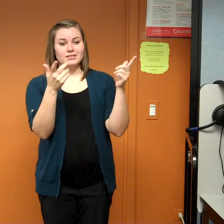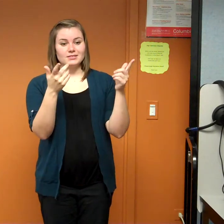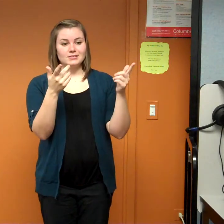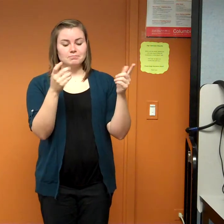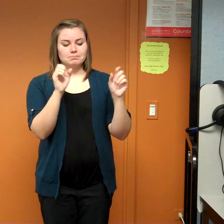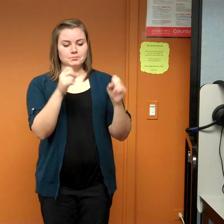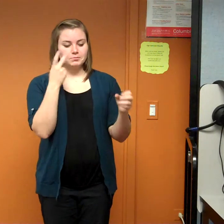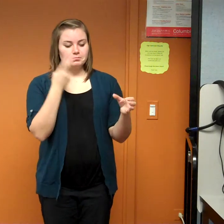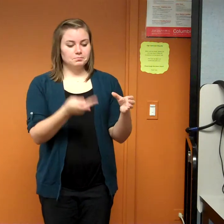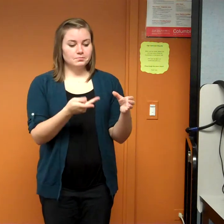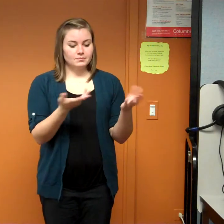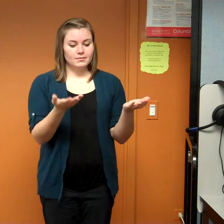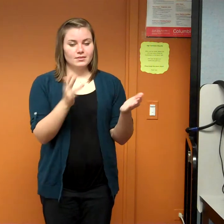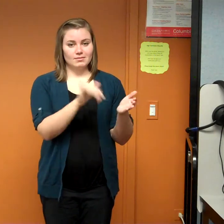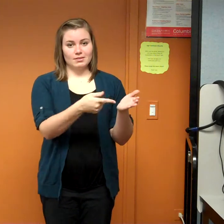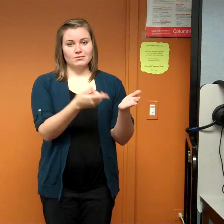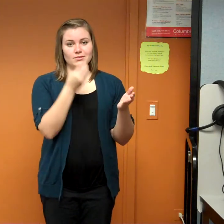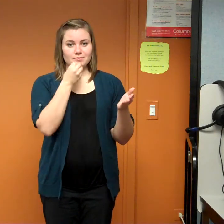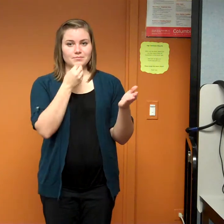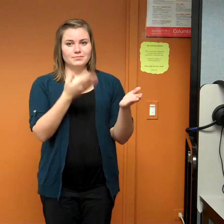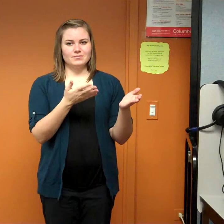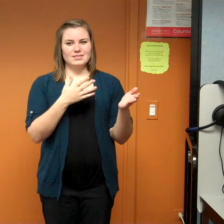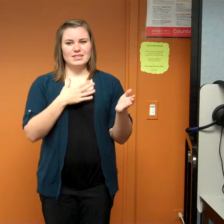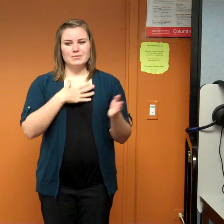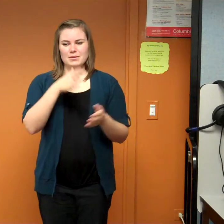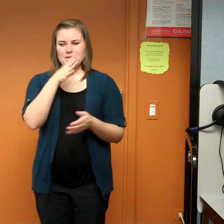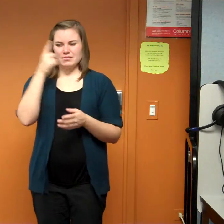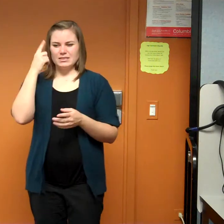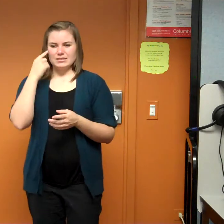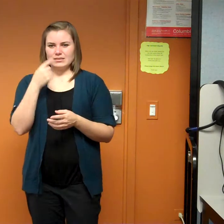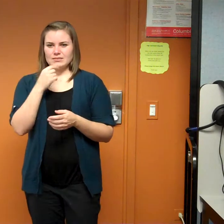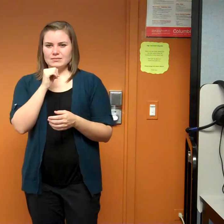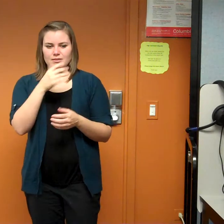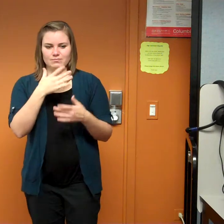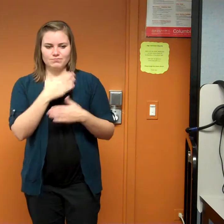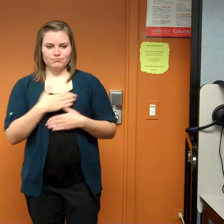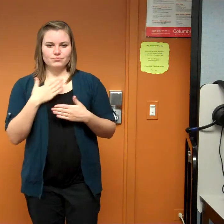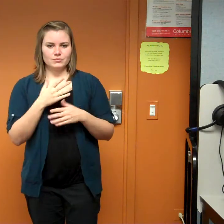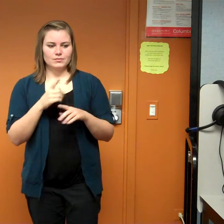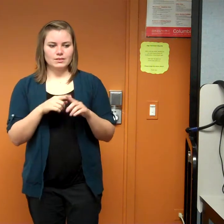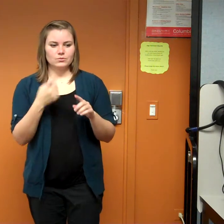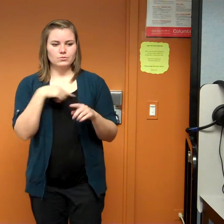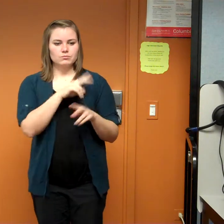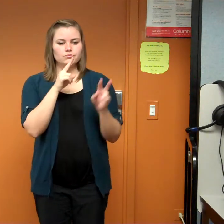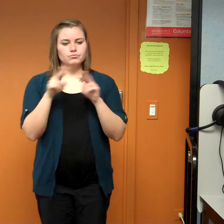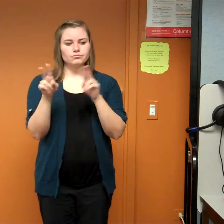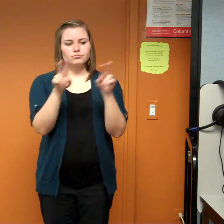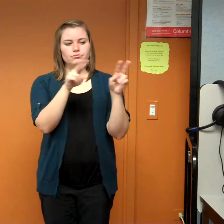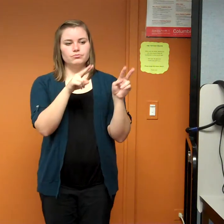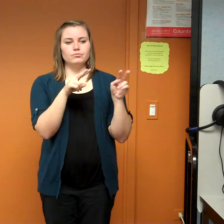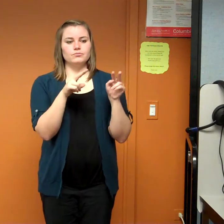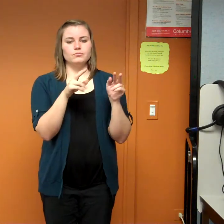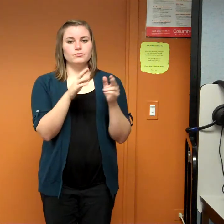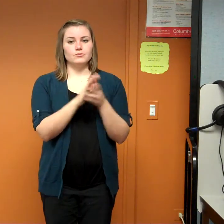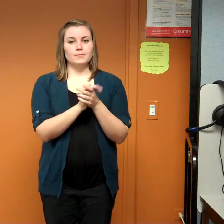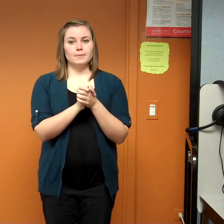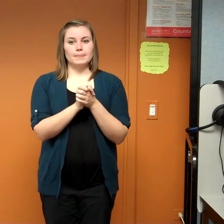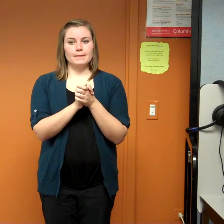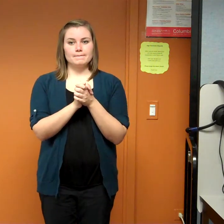what's inside. And I was like, I don't think you'll like this, and we were looking at the food everyone else was eating, and we sat down and we were waiting for our waiter, and then we stood up and